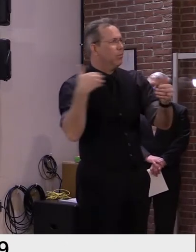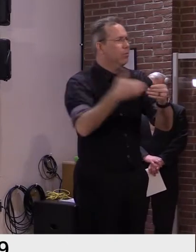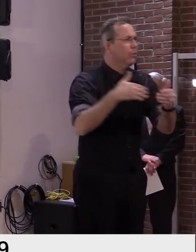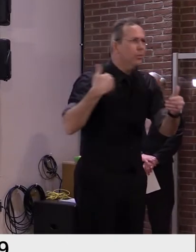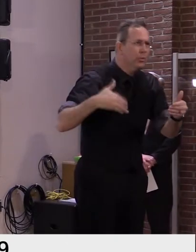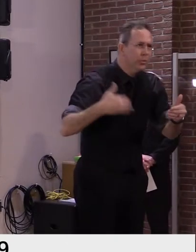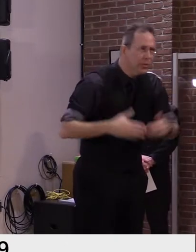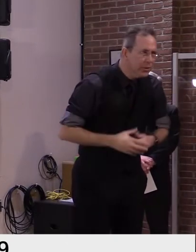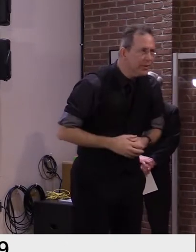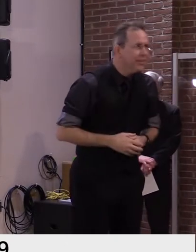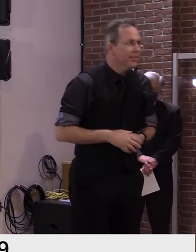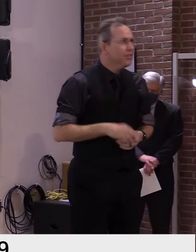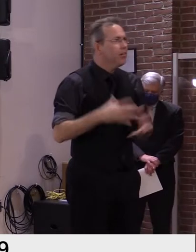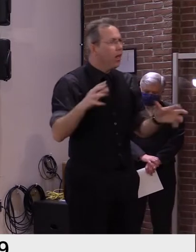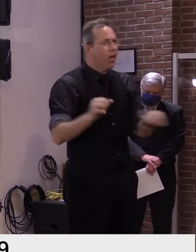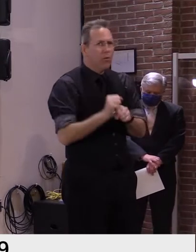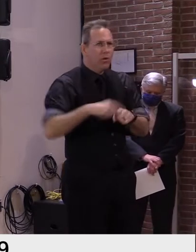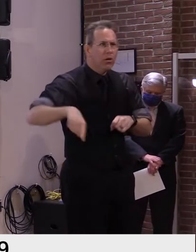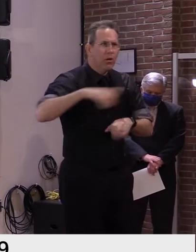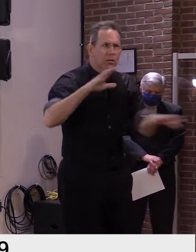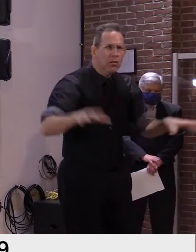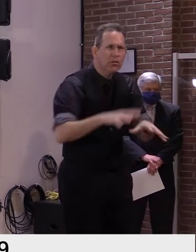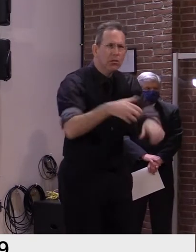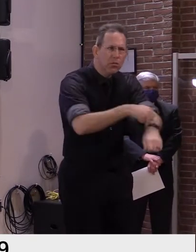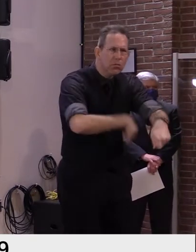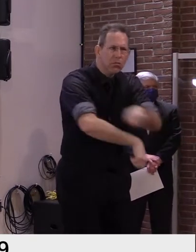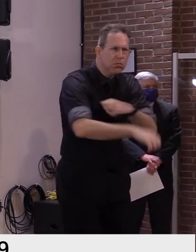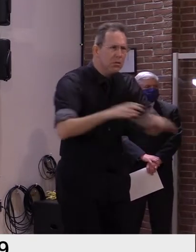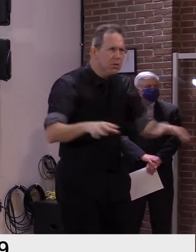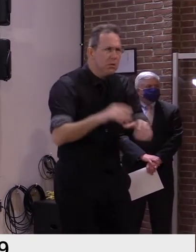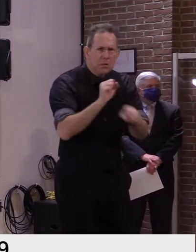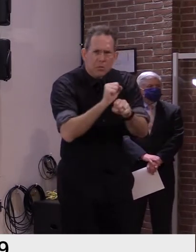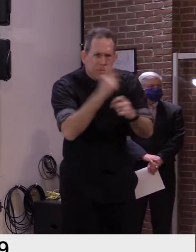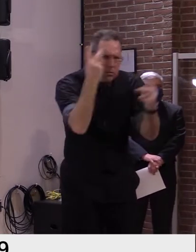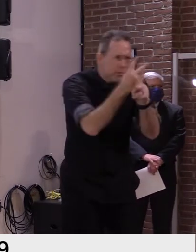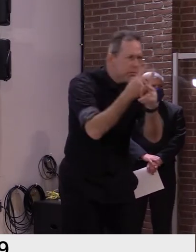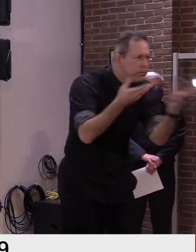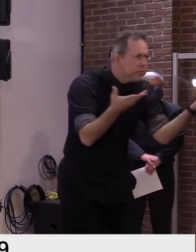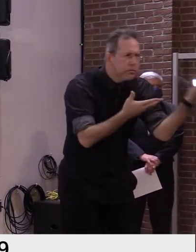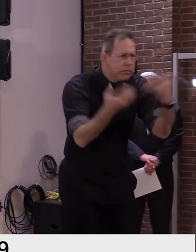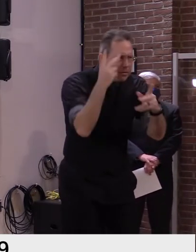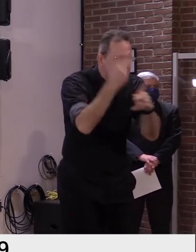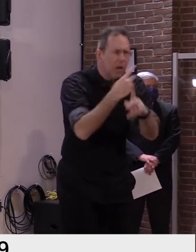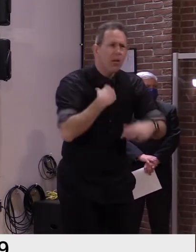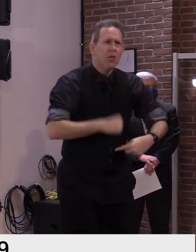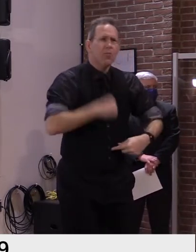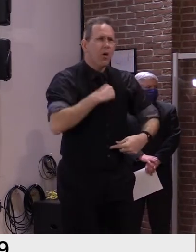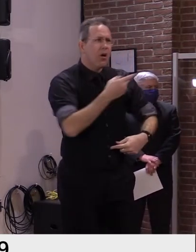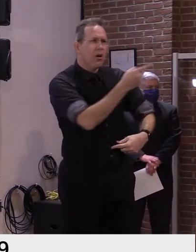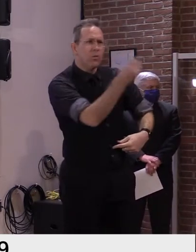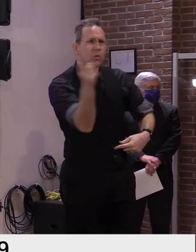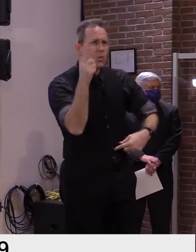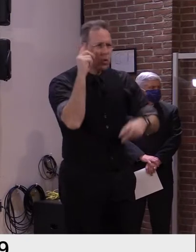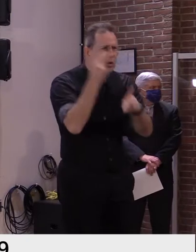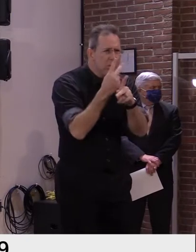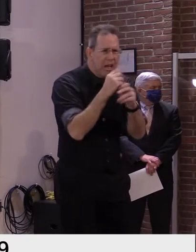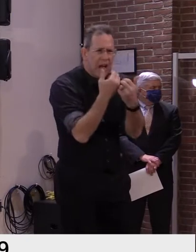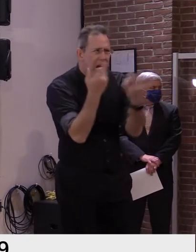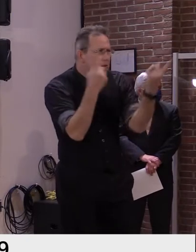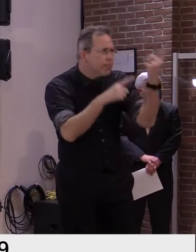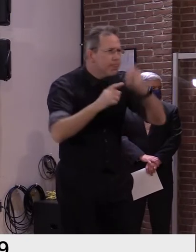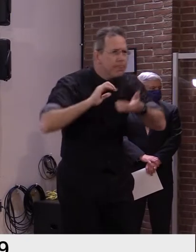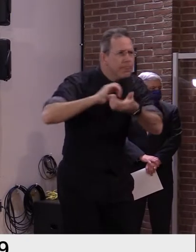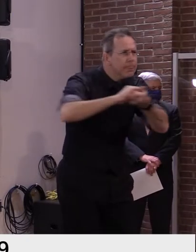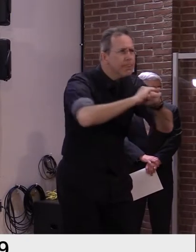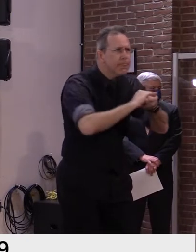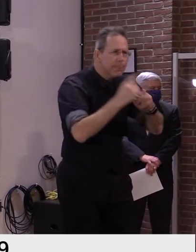this achievement really is and appreciate the innovation that got us here as we look forward to getting back to normal.